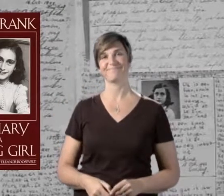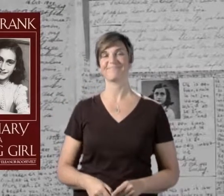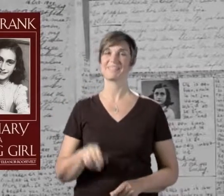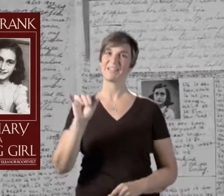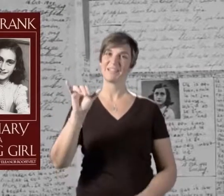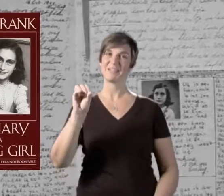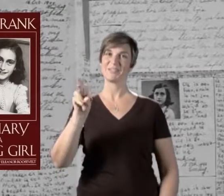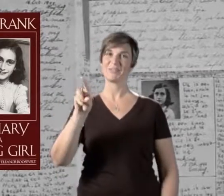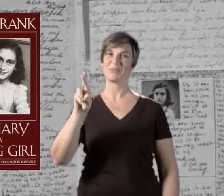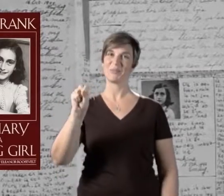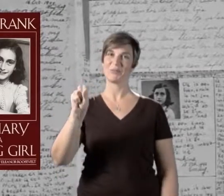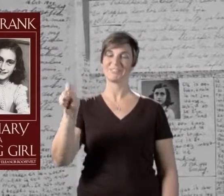Yours, Anne.